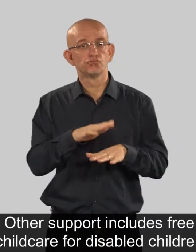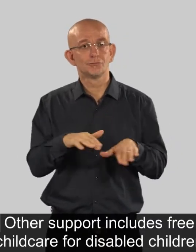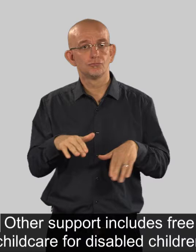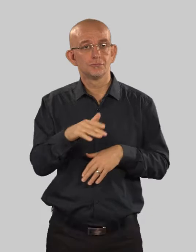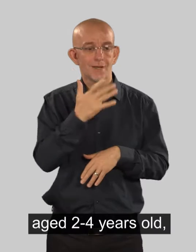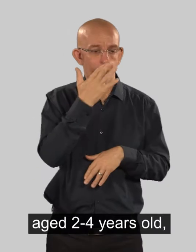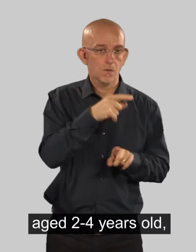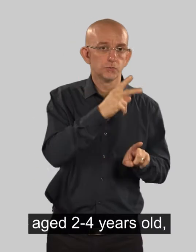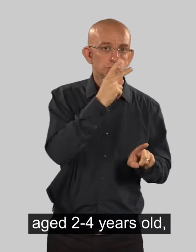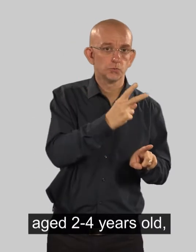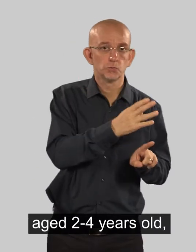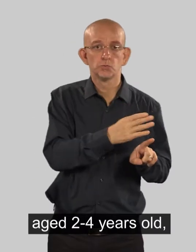2 to 4 years old,